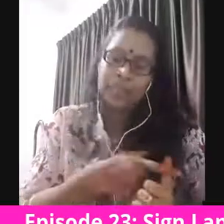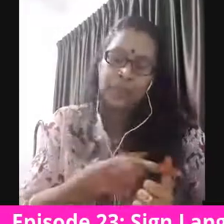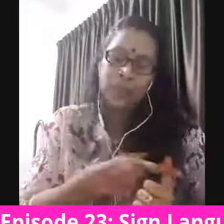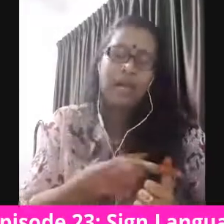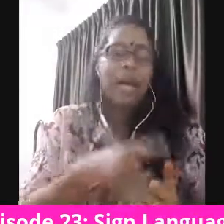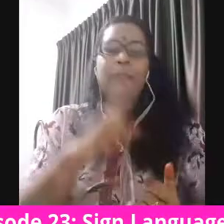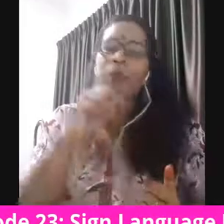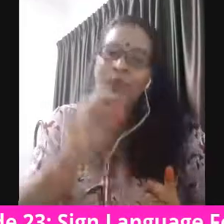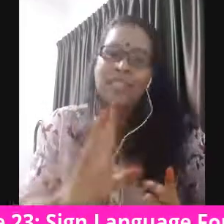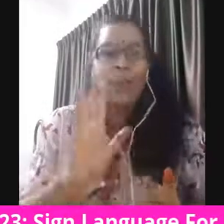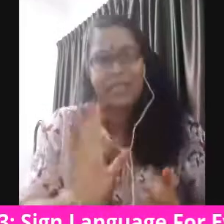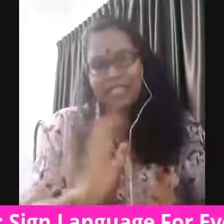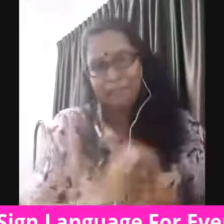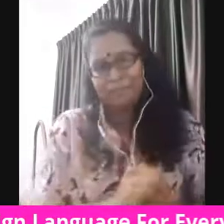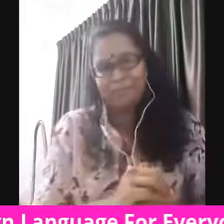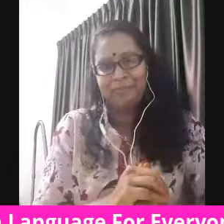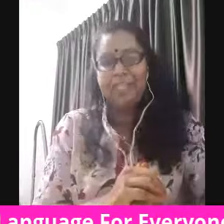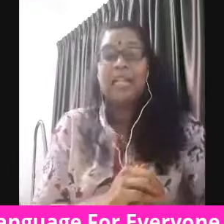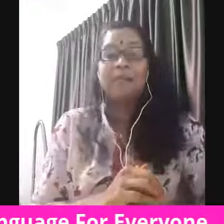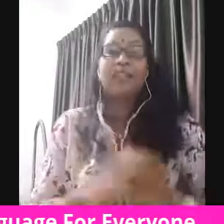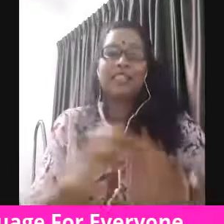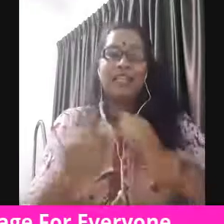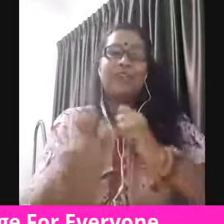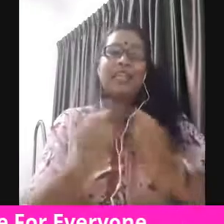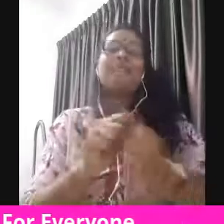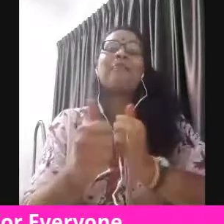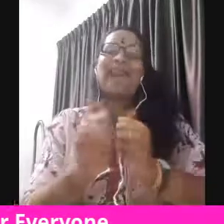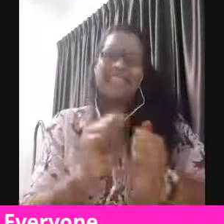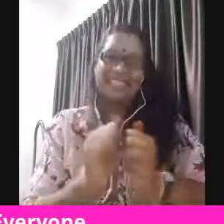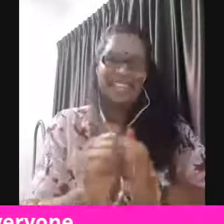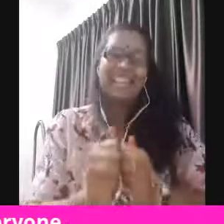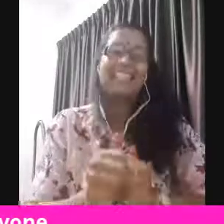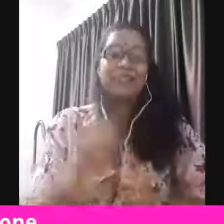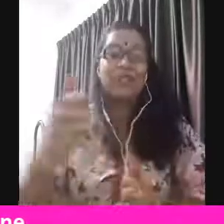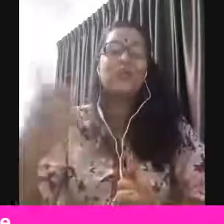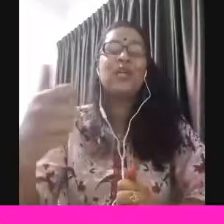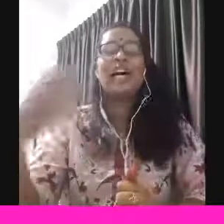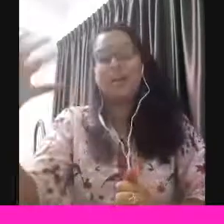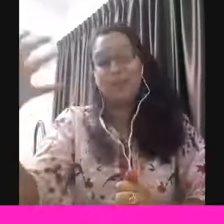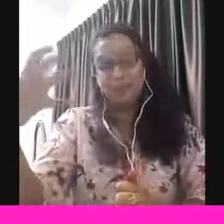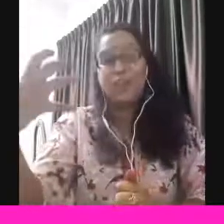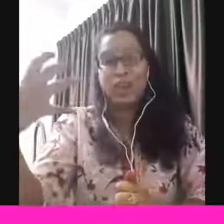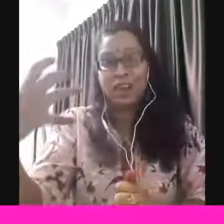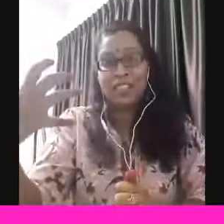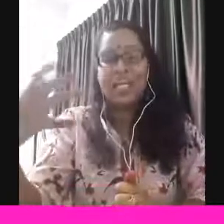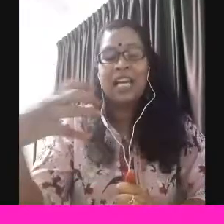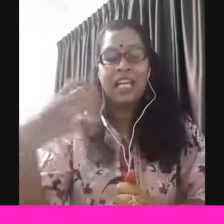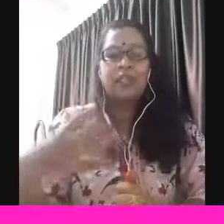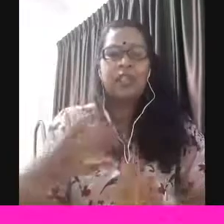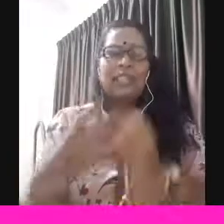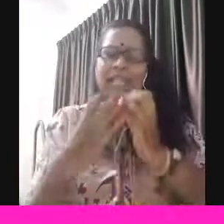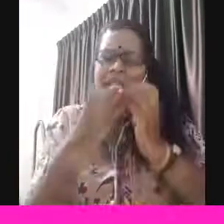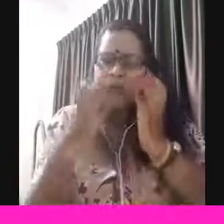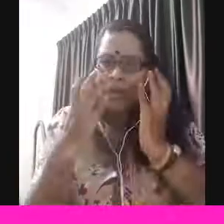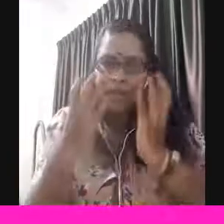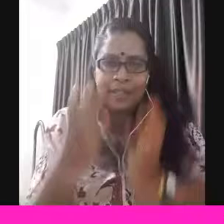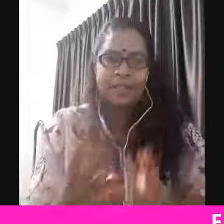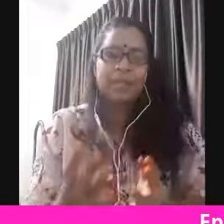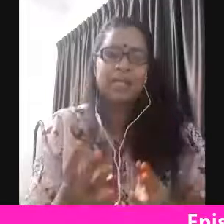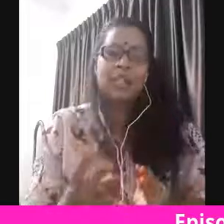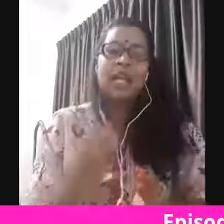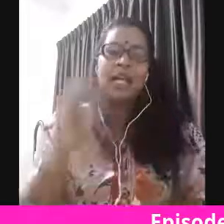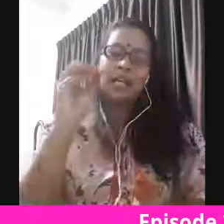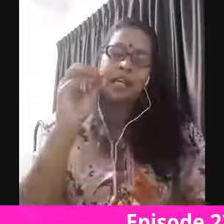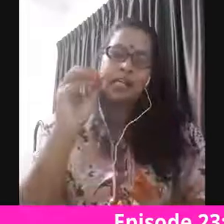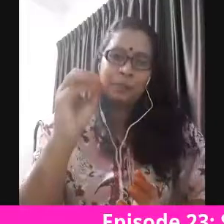Google Classroom, and mostly WhatsApp, because they Okay. will reply, and they will do video calls. If they really Mhm. don't